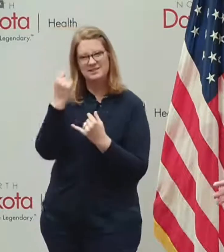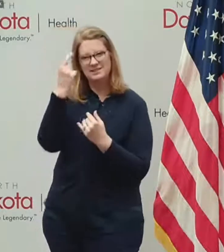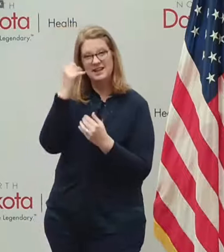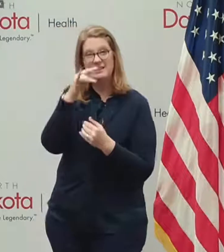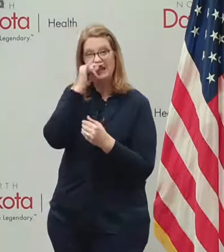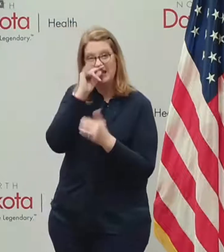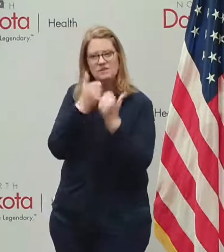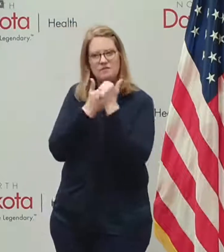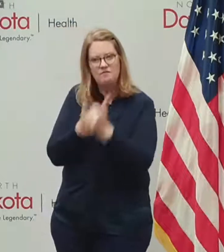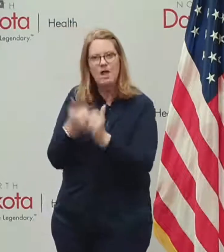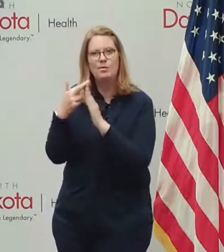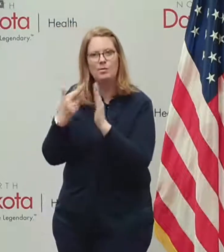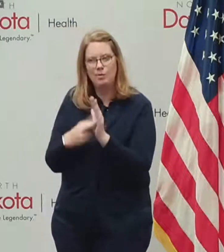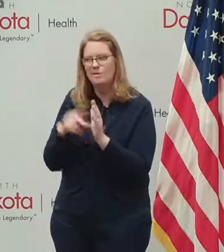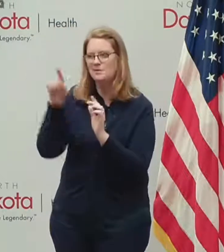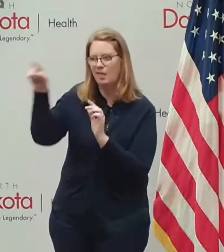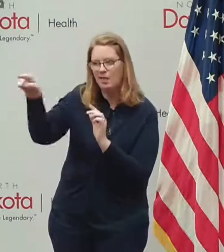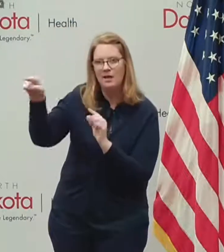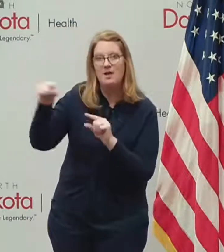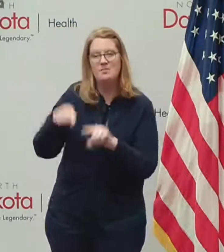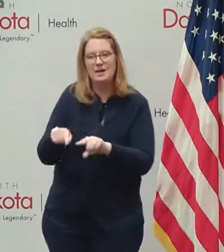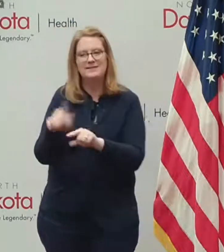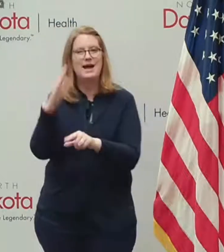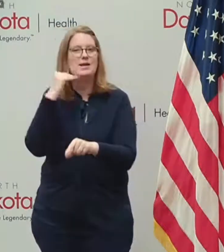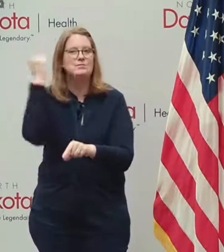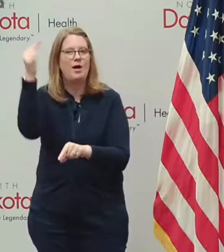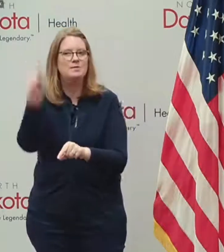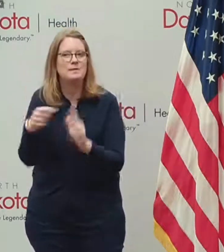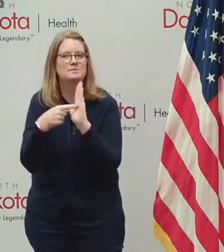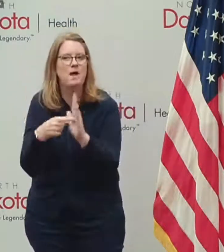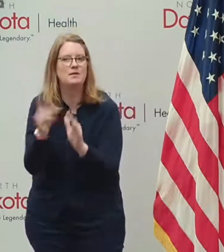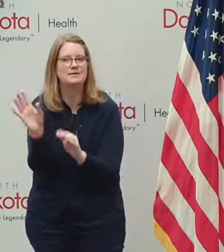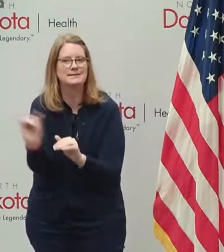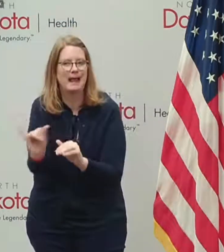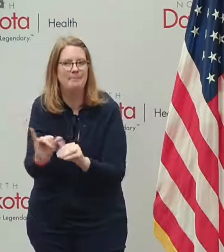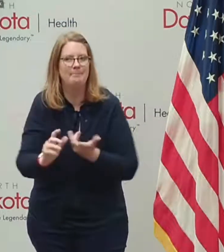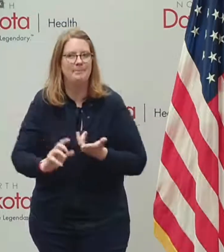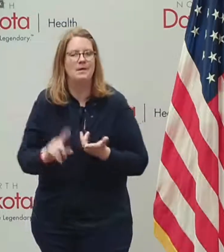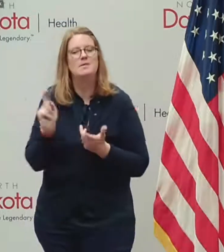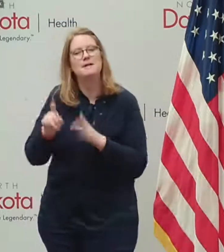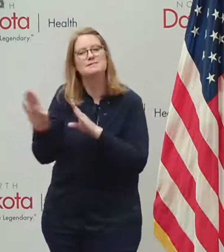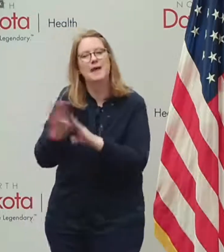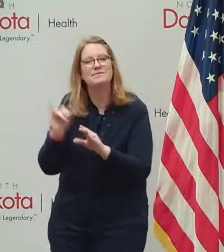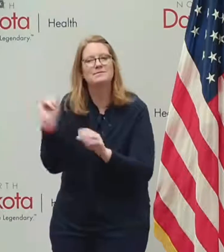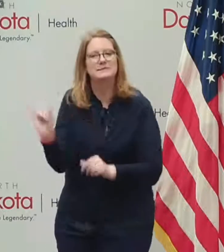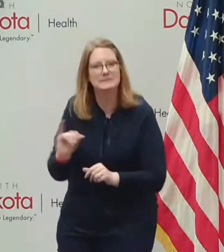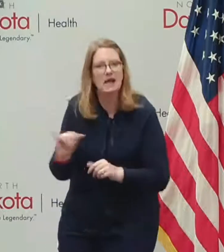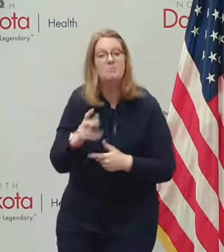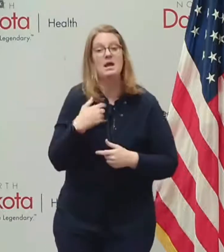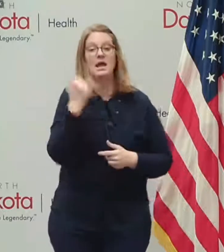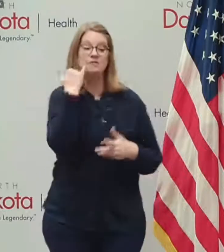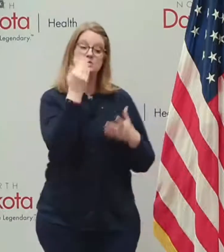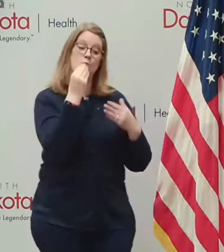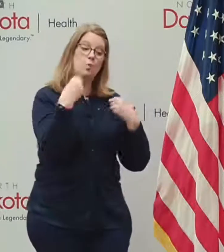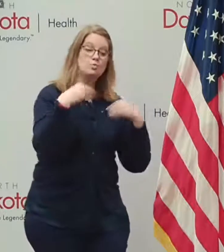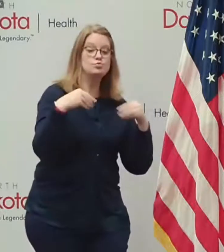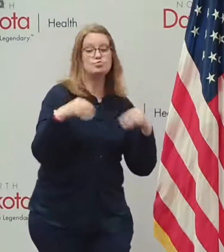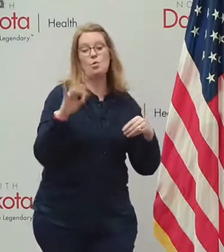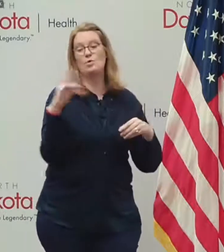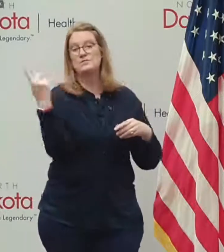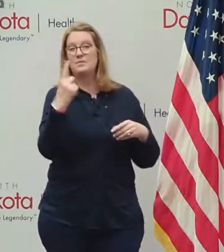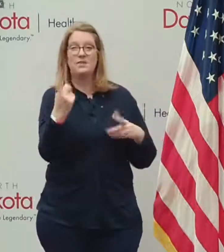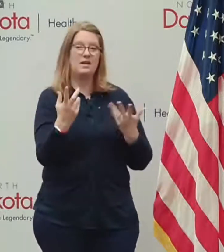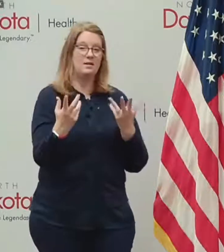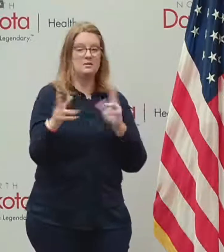class every week, make sure the adults are modeling the behavior too, or whether it's again a grocery store or some other store in a community that's got high volume that